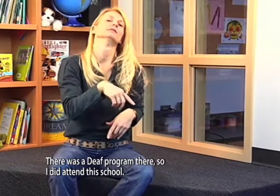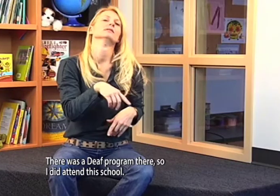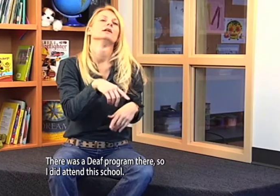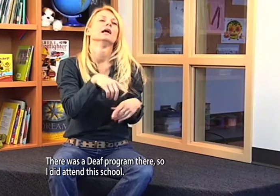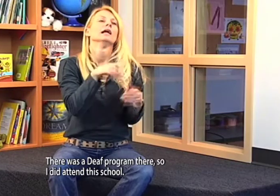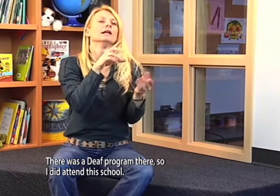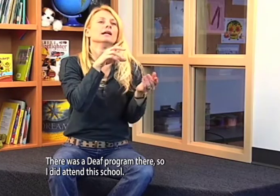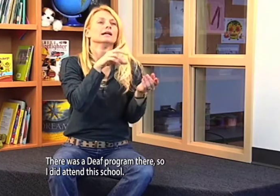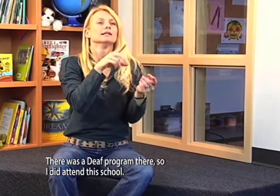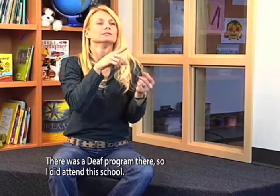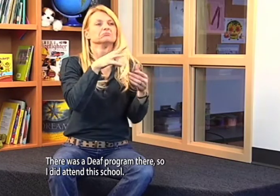school.